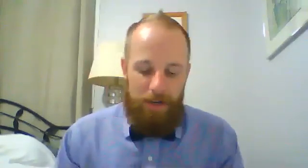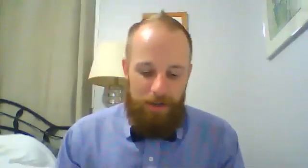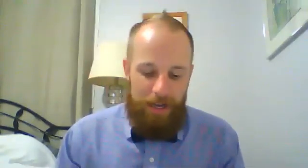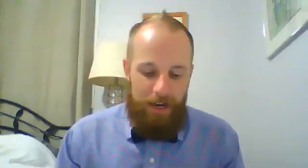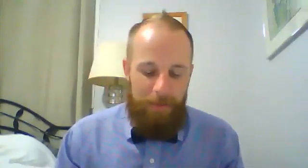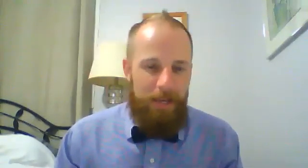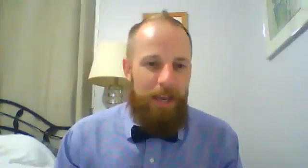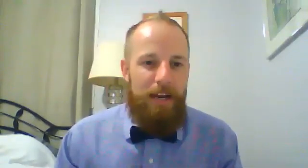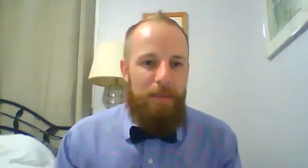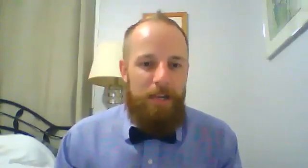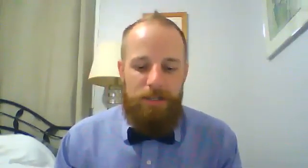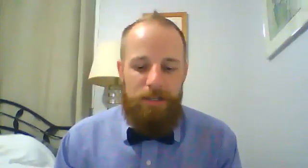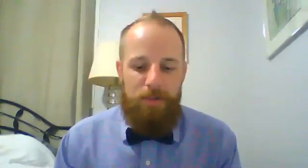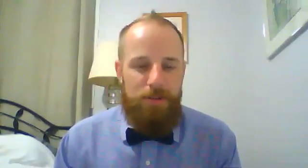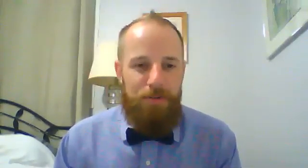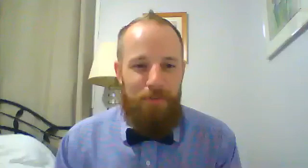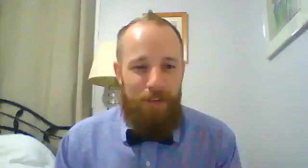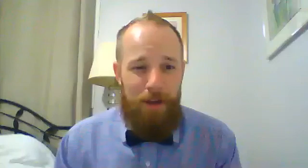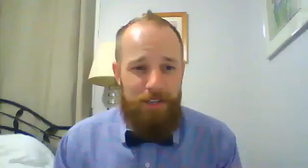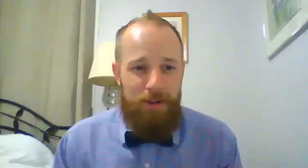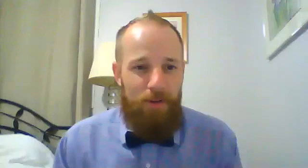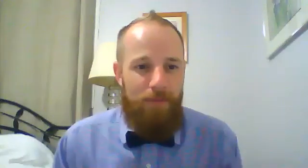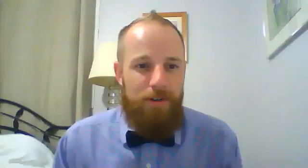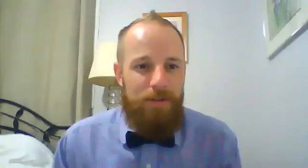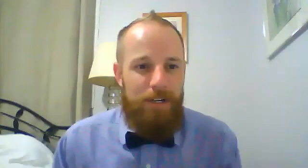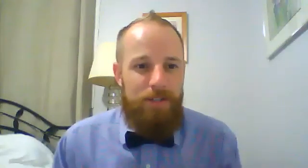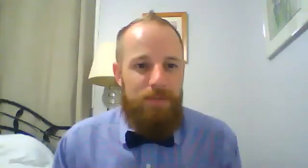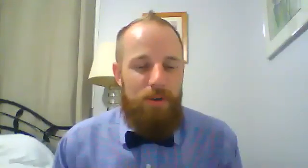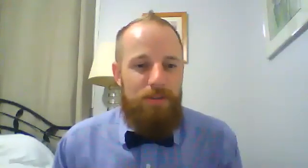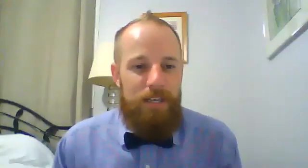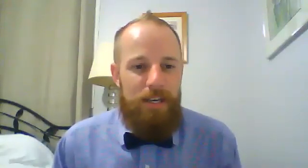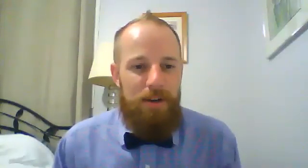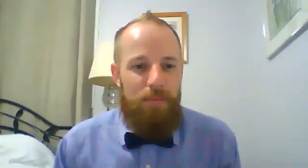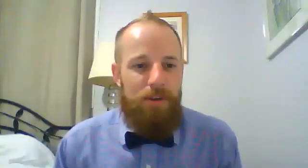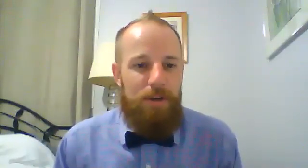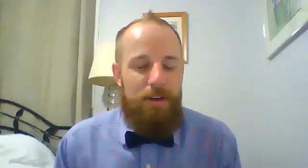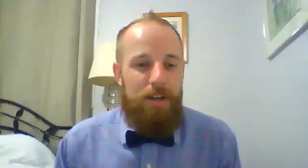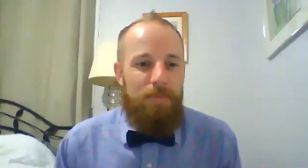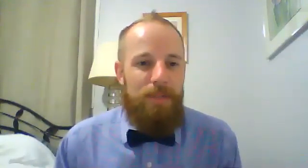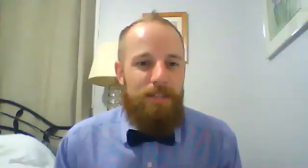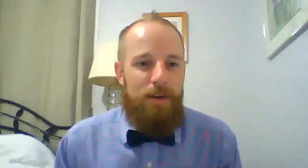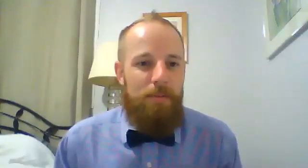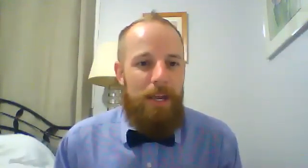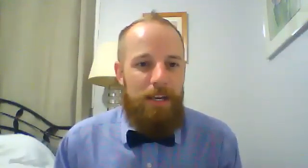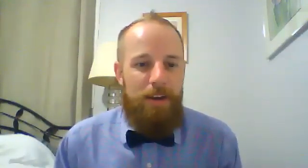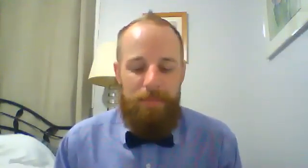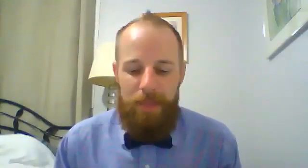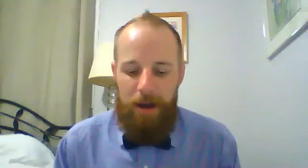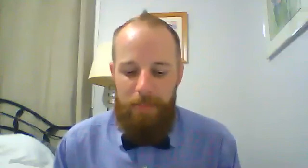on anonymity. Anonymity is the spiritual foundation of all of our traditions. What you see here, what you hear here, please let it remain here. And